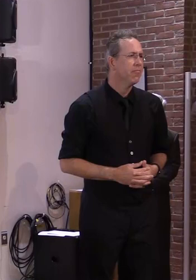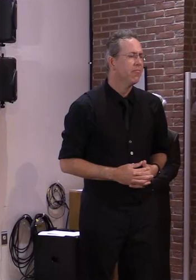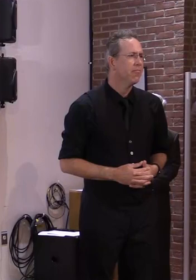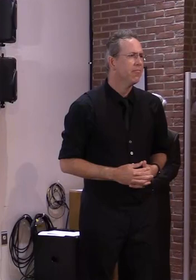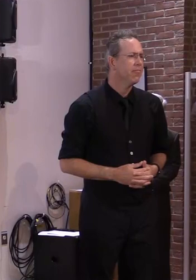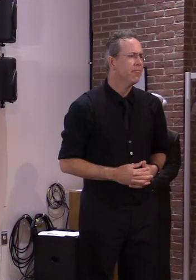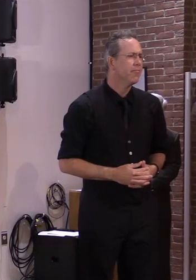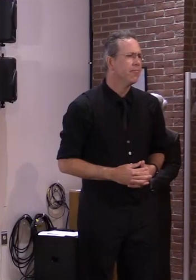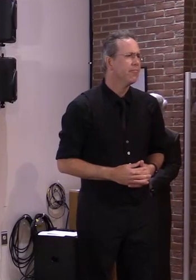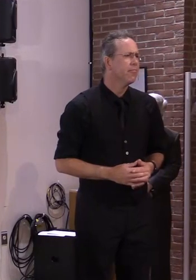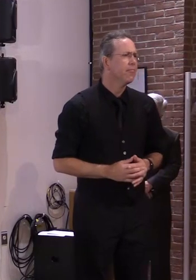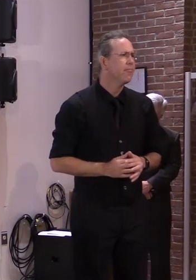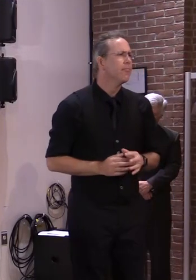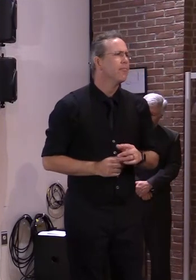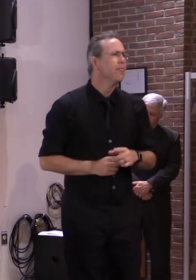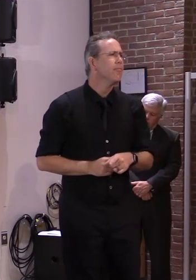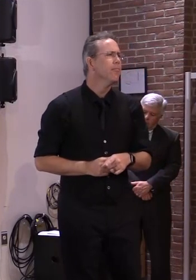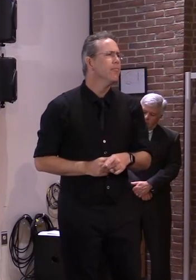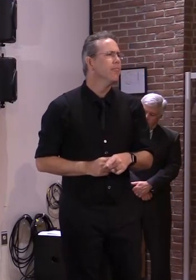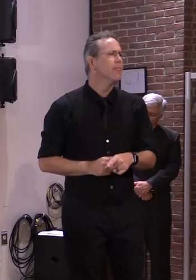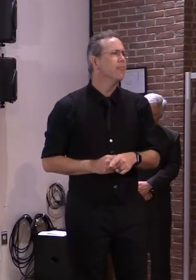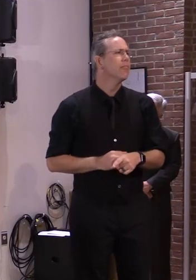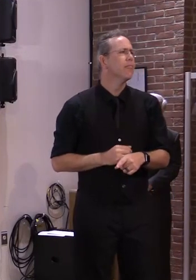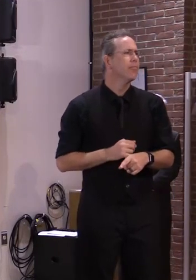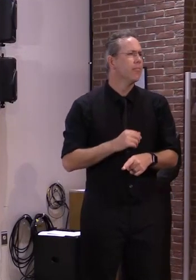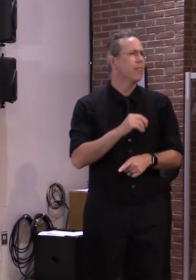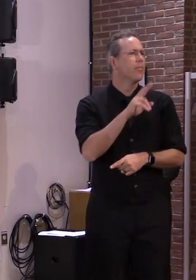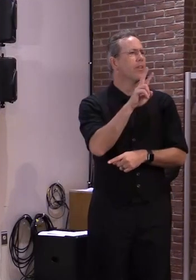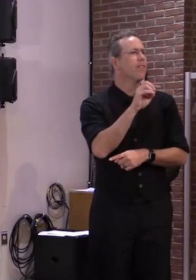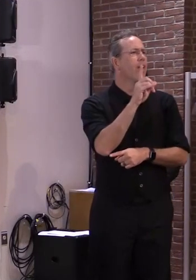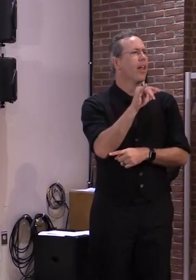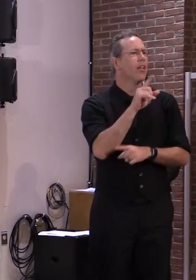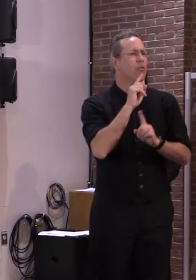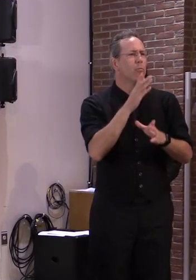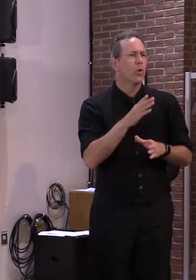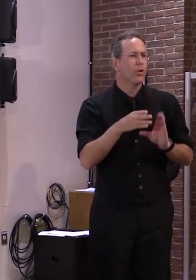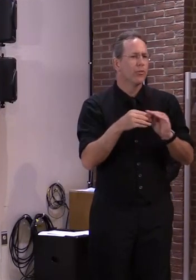Lisa Loomis, The Valley Reporter. Good afternoon.